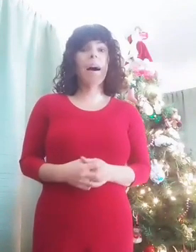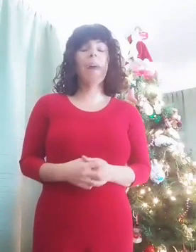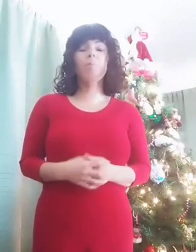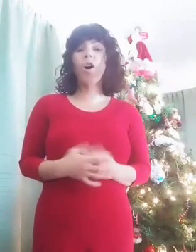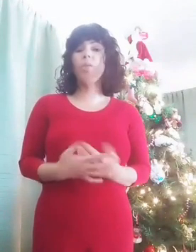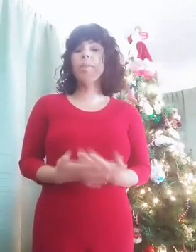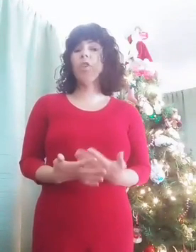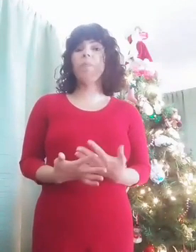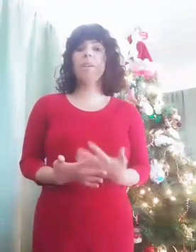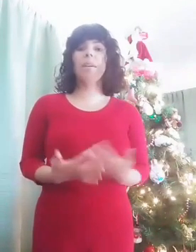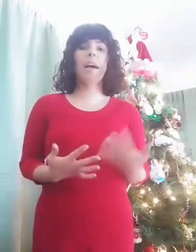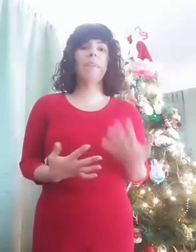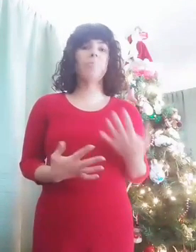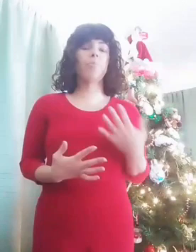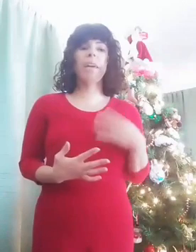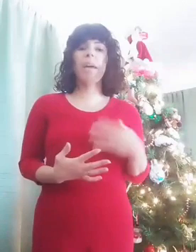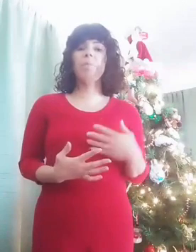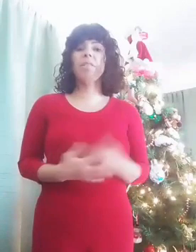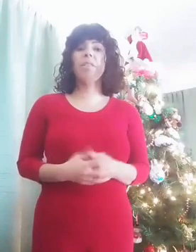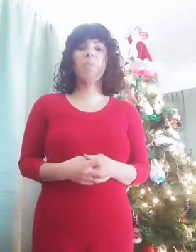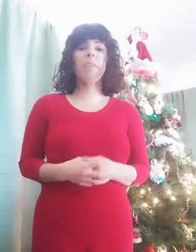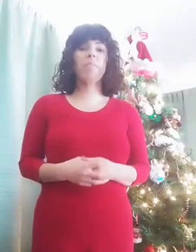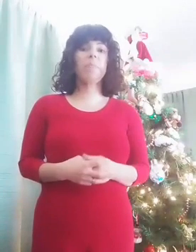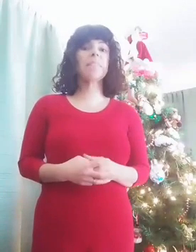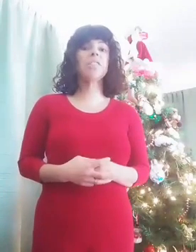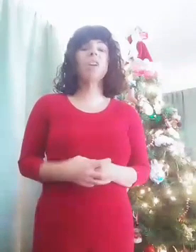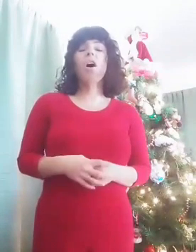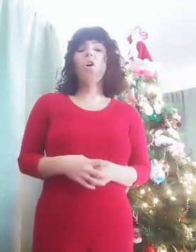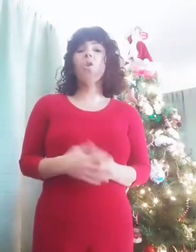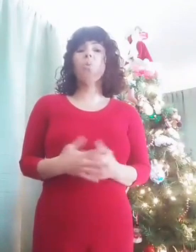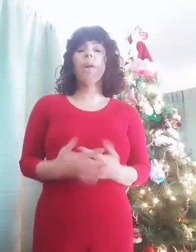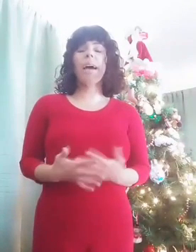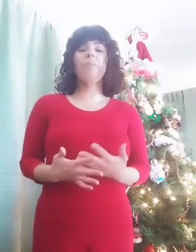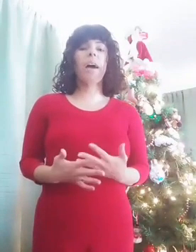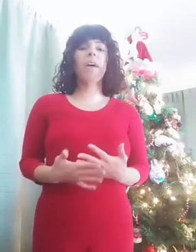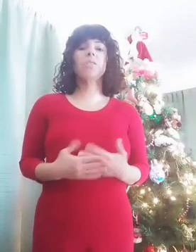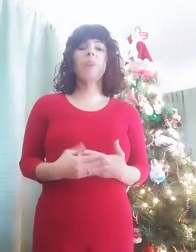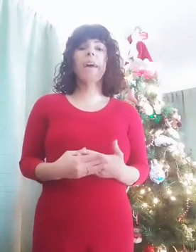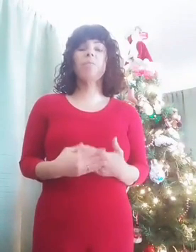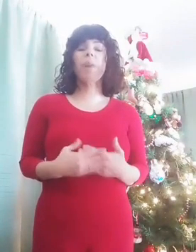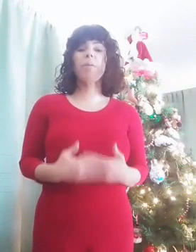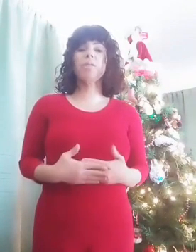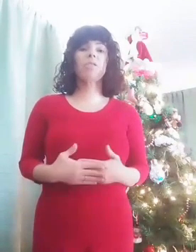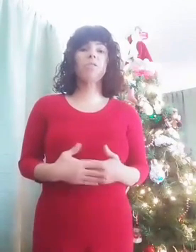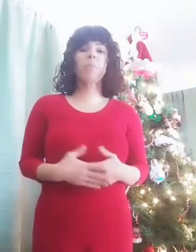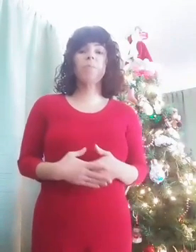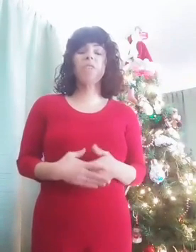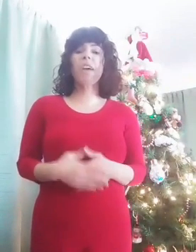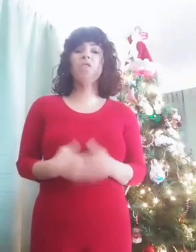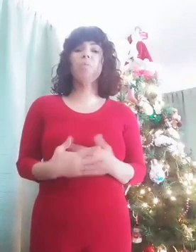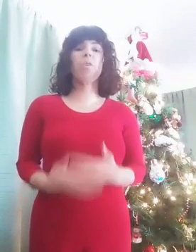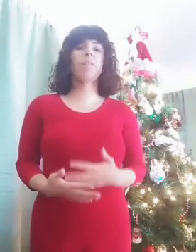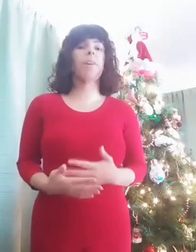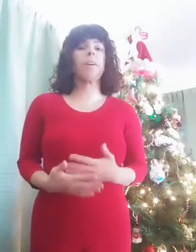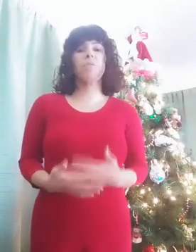I'm always open I'm more than happy to talk private message or whatever I also have a Bible study group on WeChat you're more than welcome